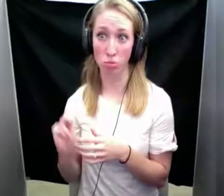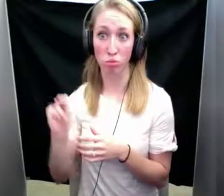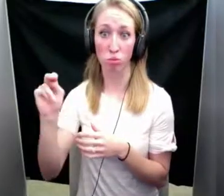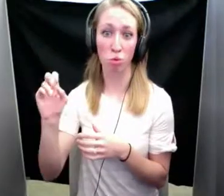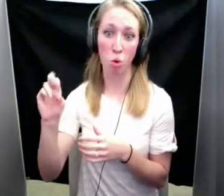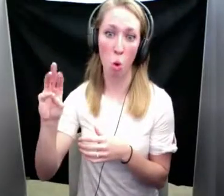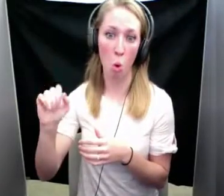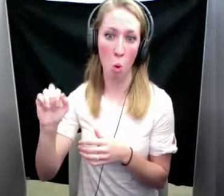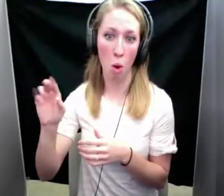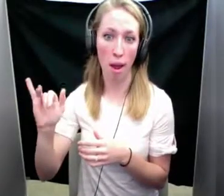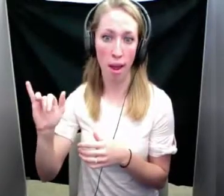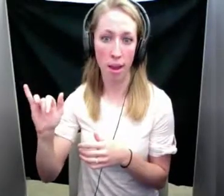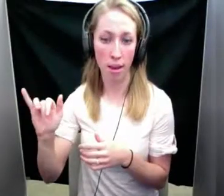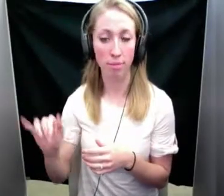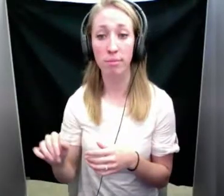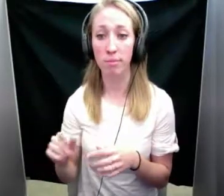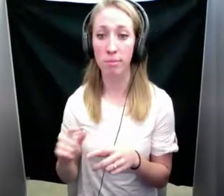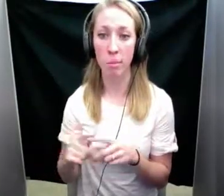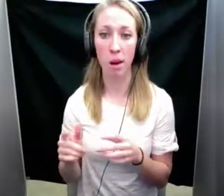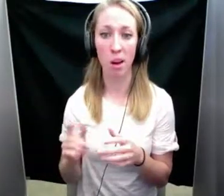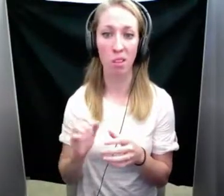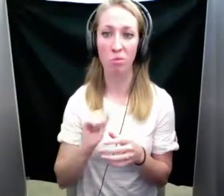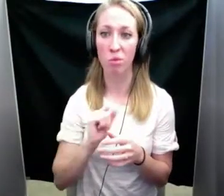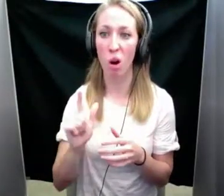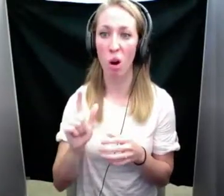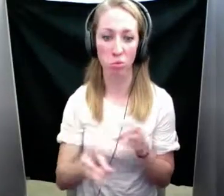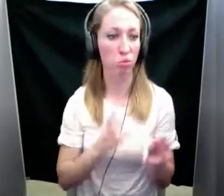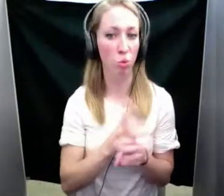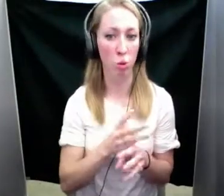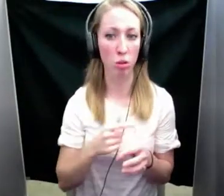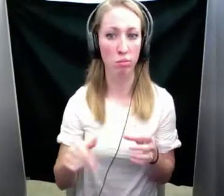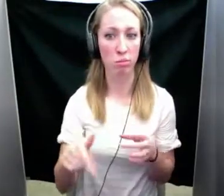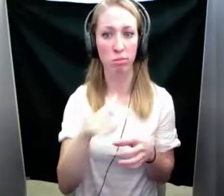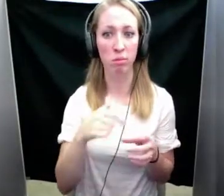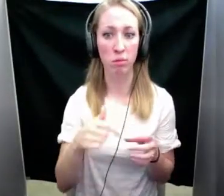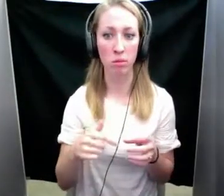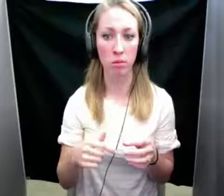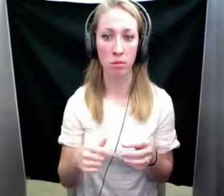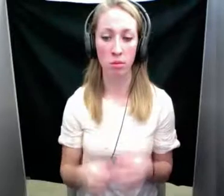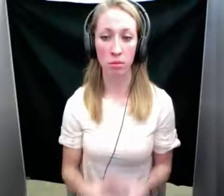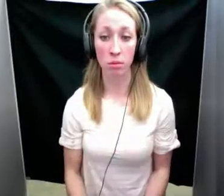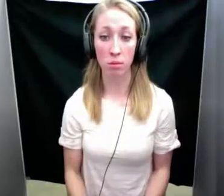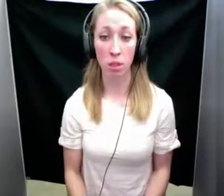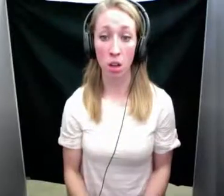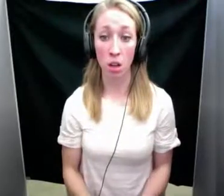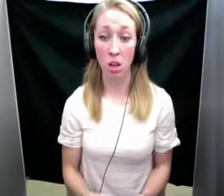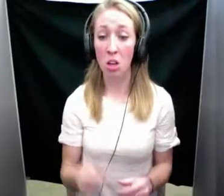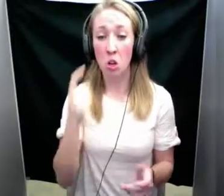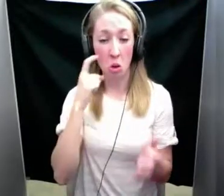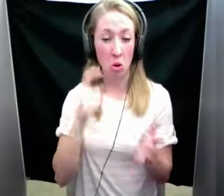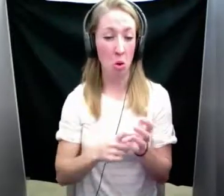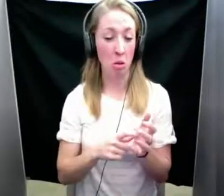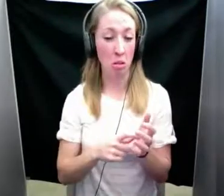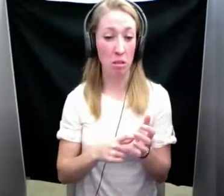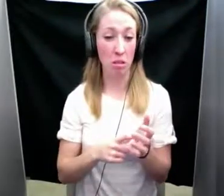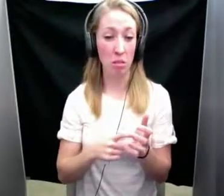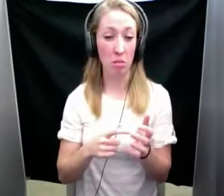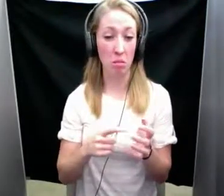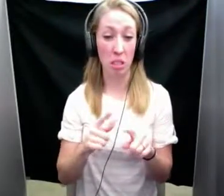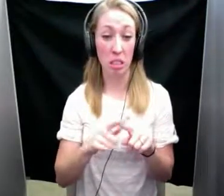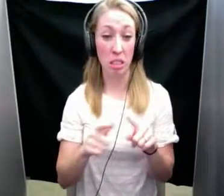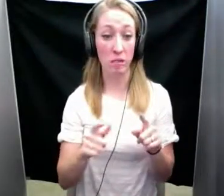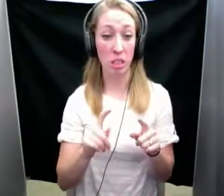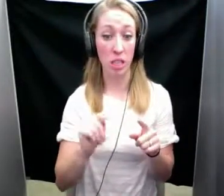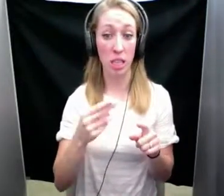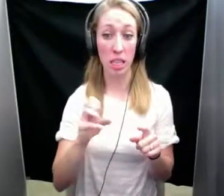find that's very typical are certain kinds of values and certain ideas and themes that are repeated. And one of